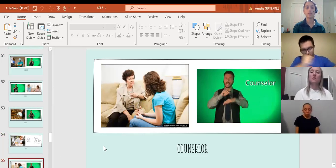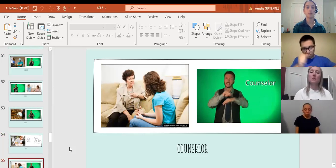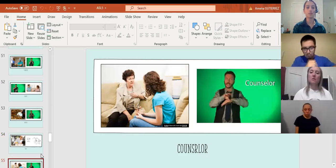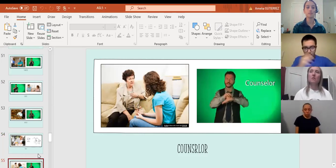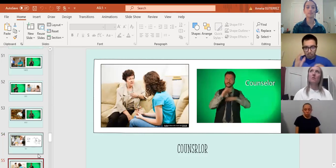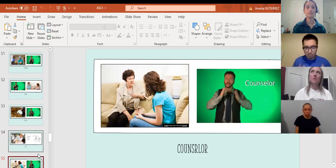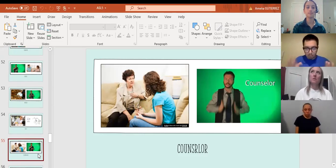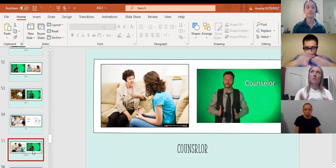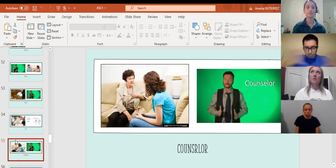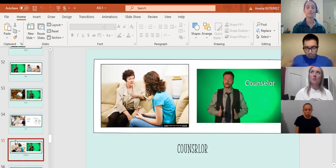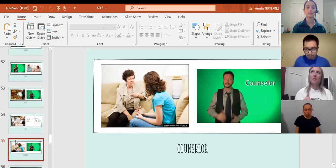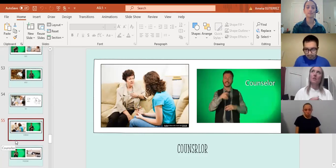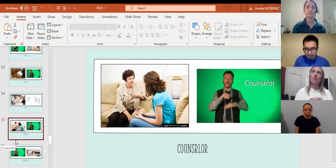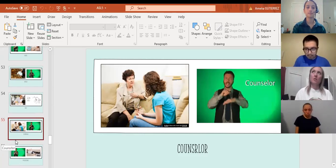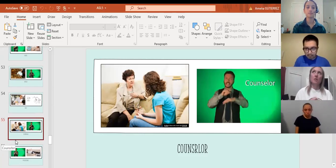And person.